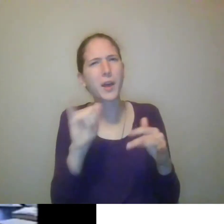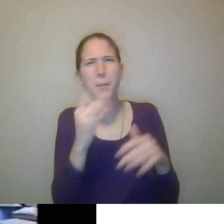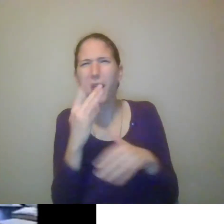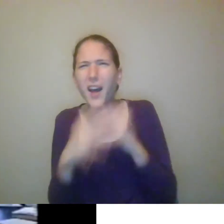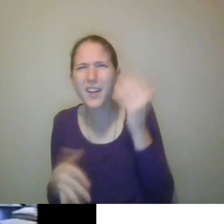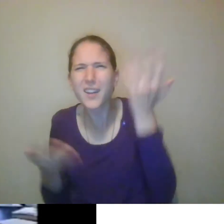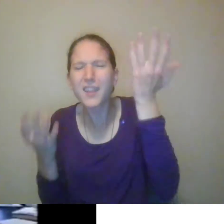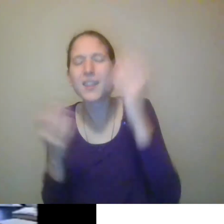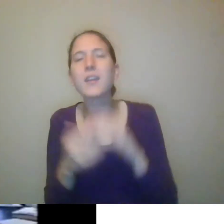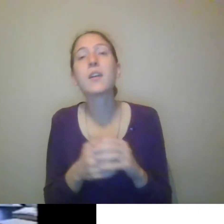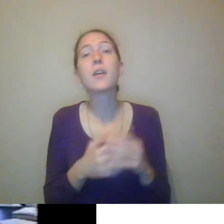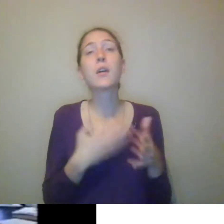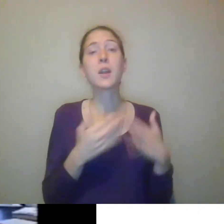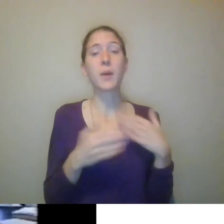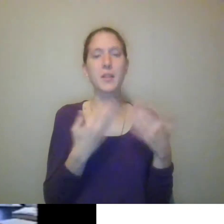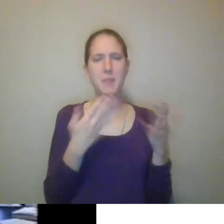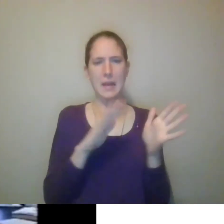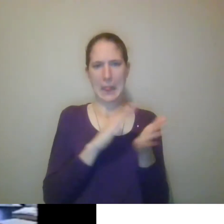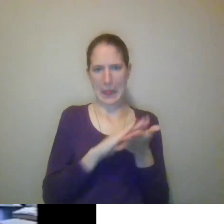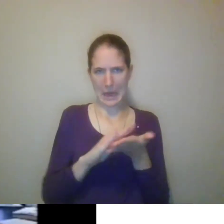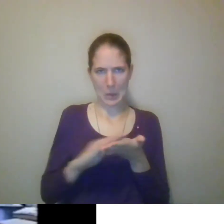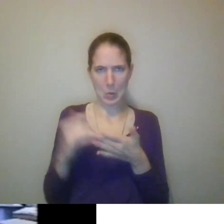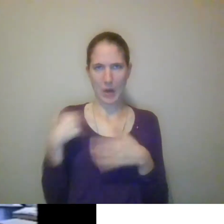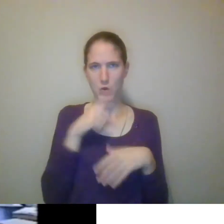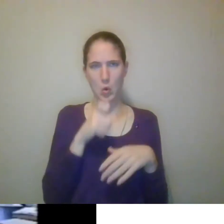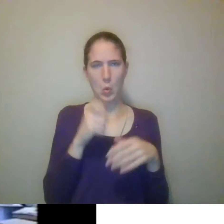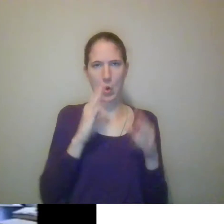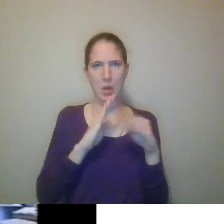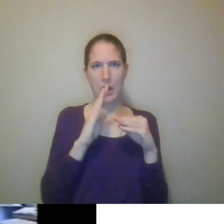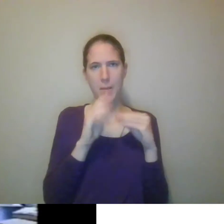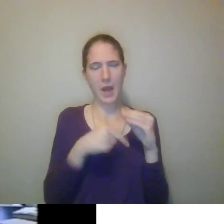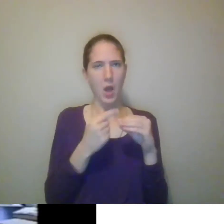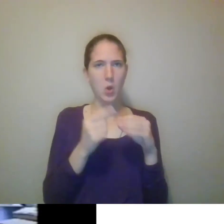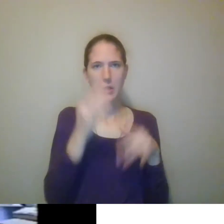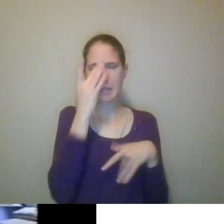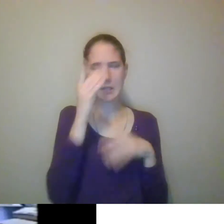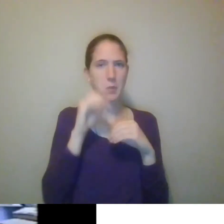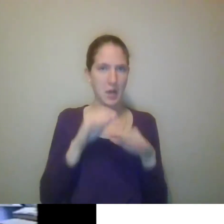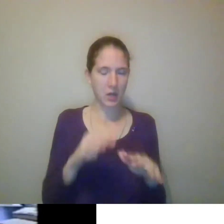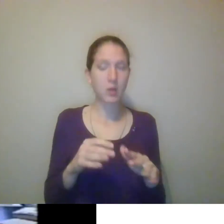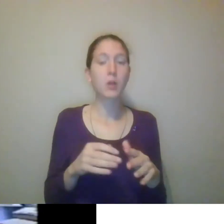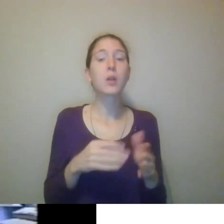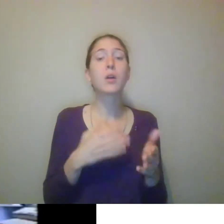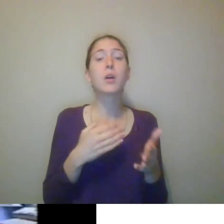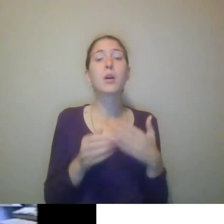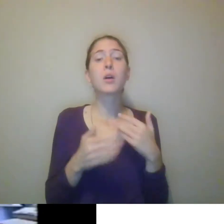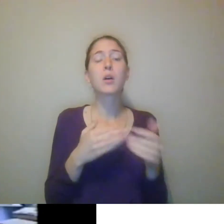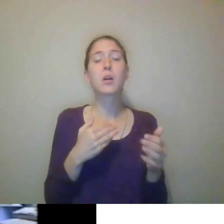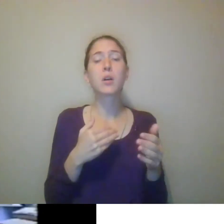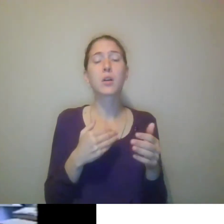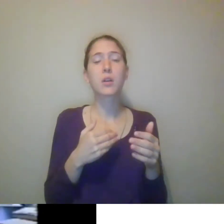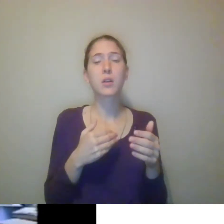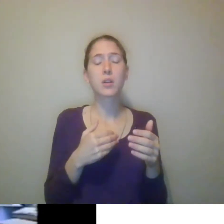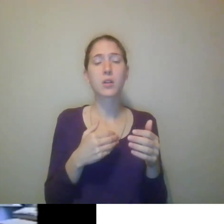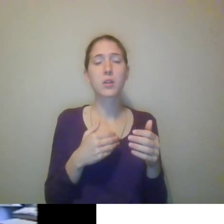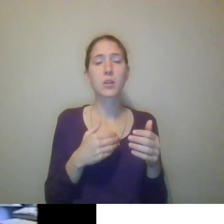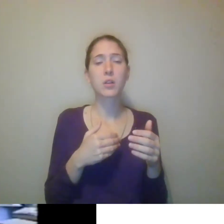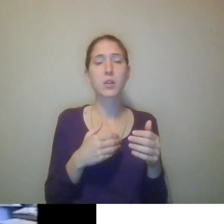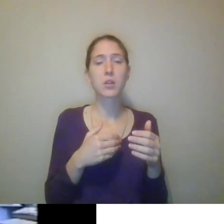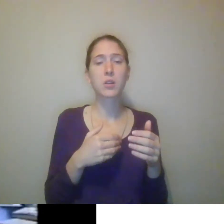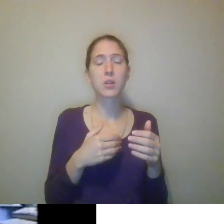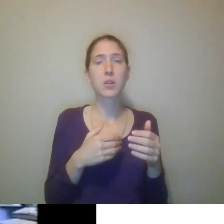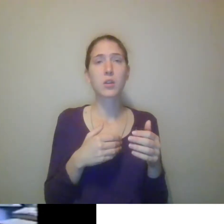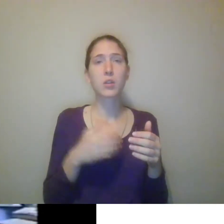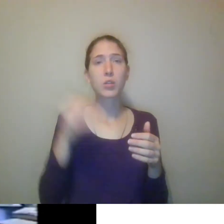it's been sterilized and stuff, so we don't have to worry about it. But what would happen? What would happen to this jar of